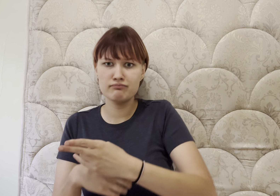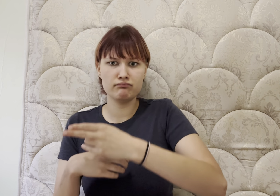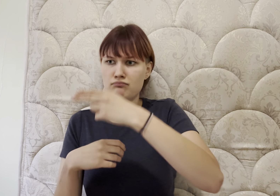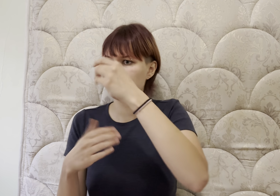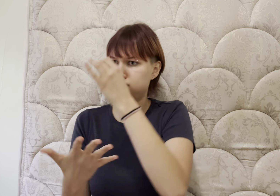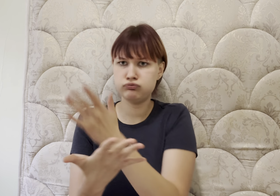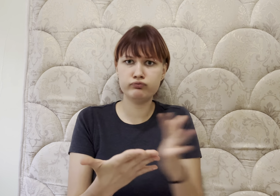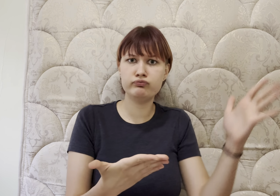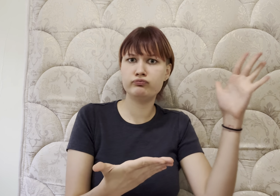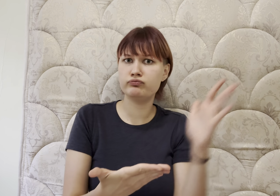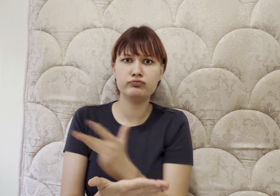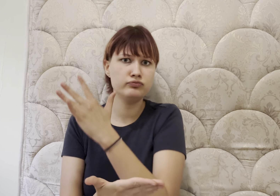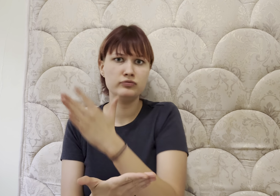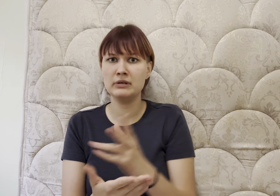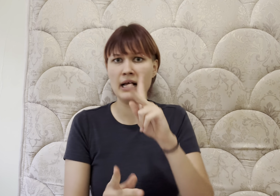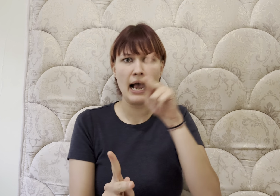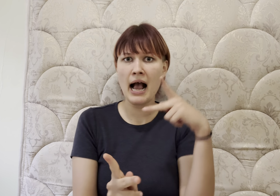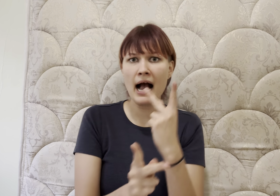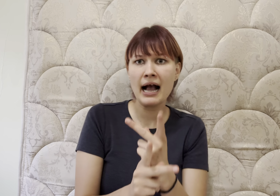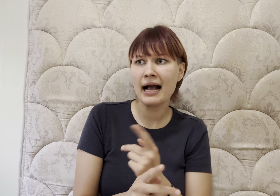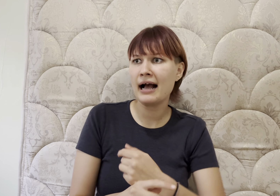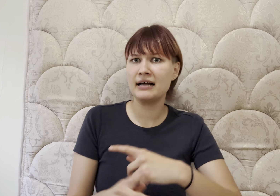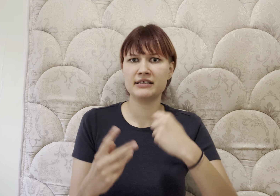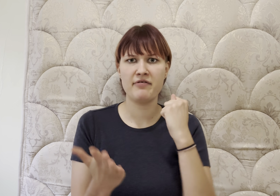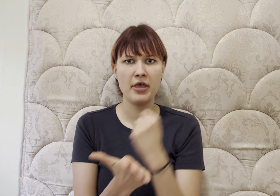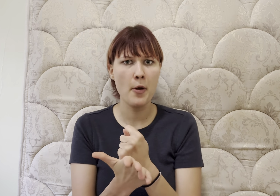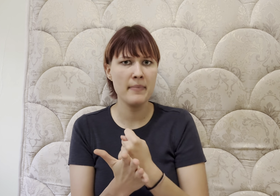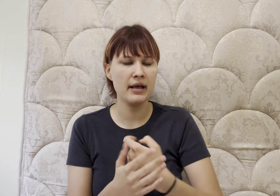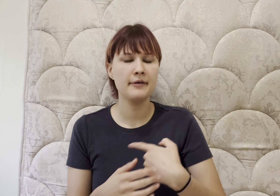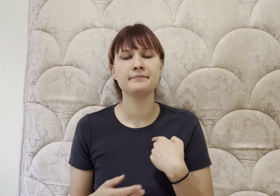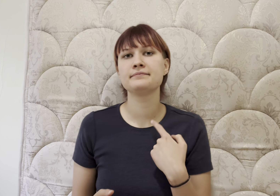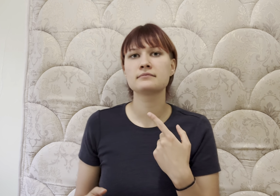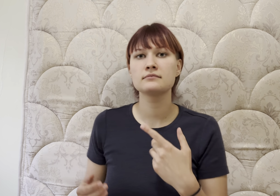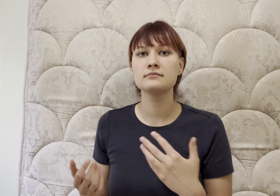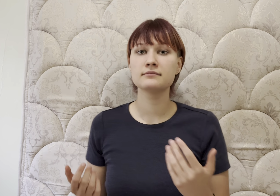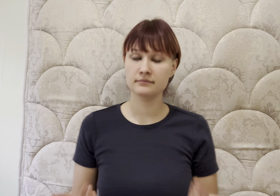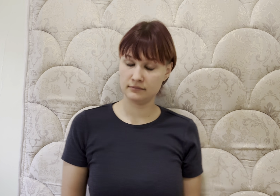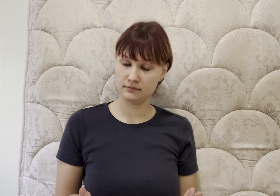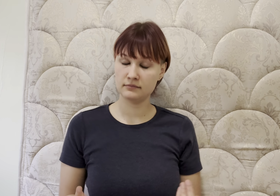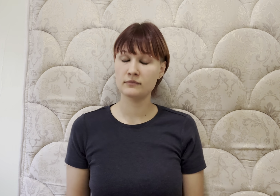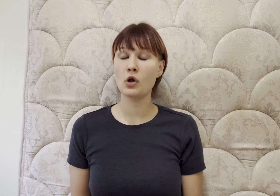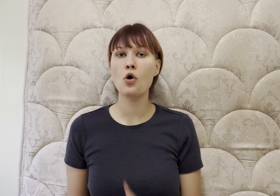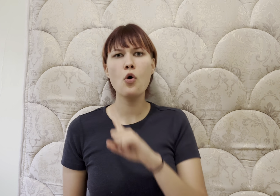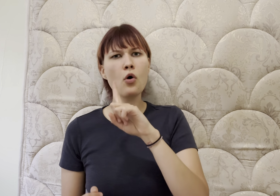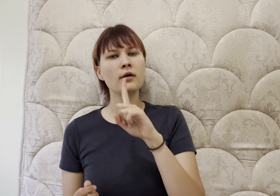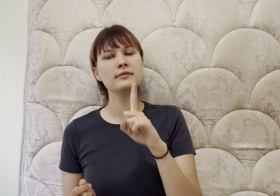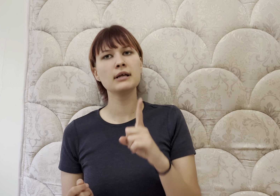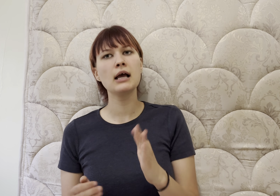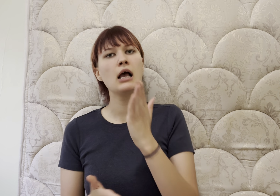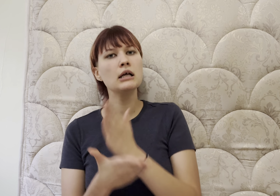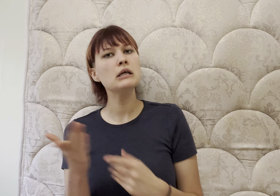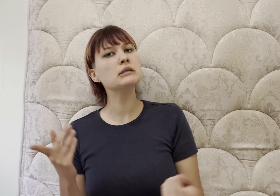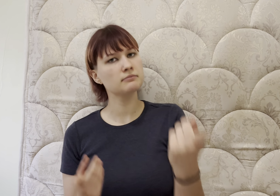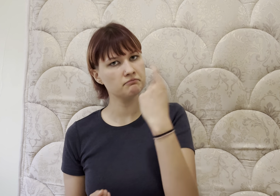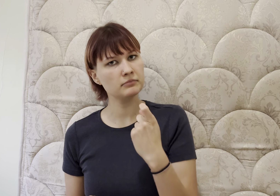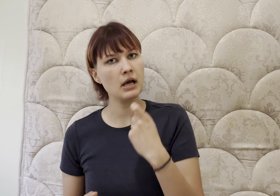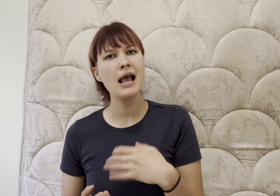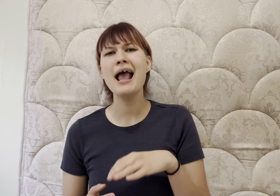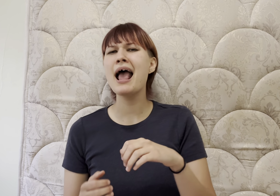of the different kinds of therapy. How quickly does psychotherapy work? Here's a graph. If For those of you who are in the medical or biomedical